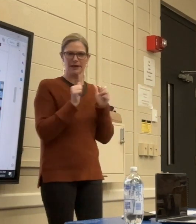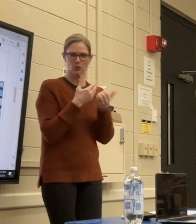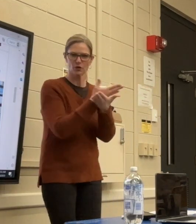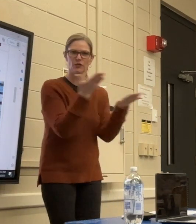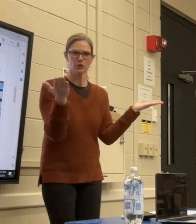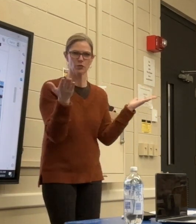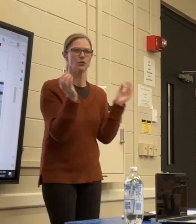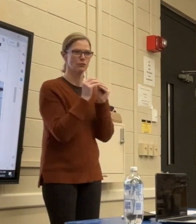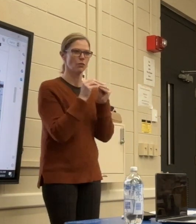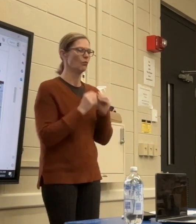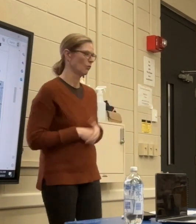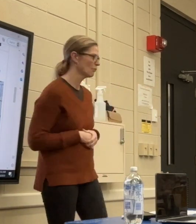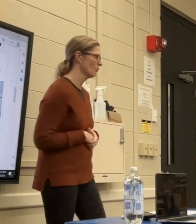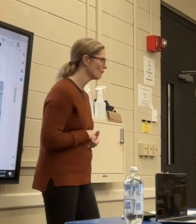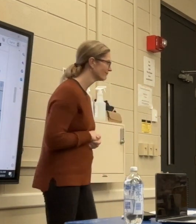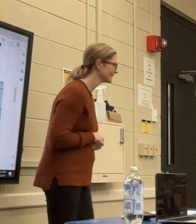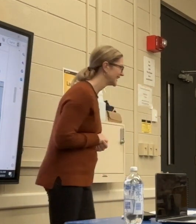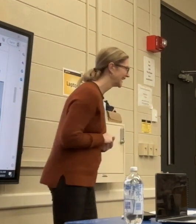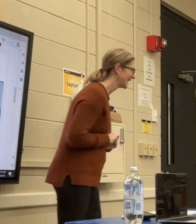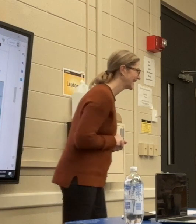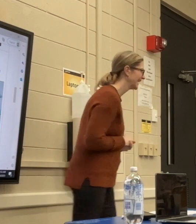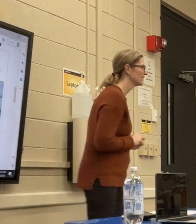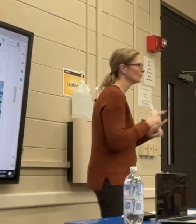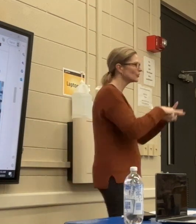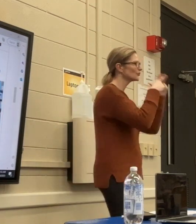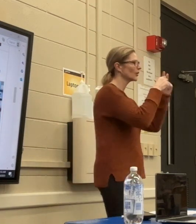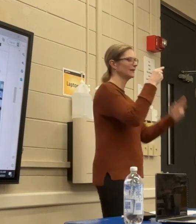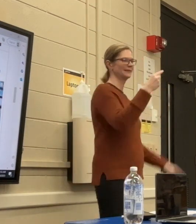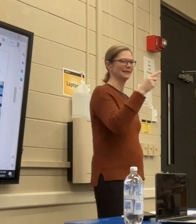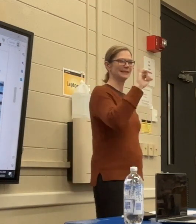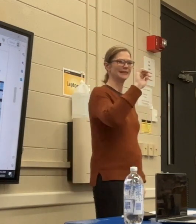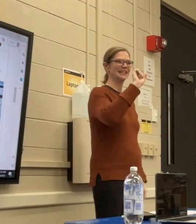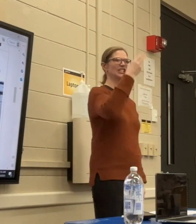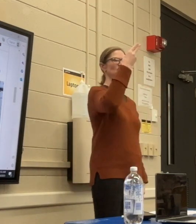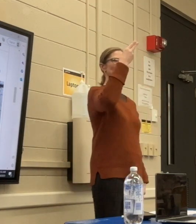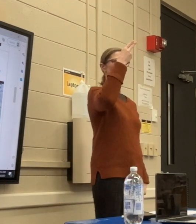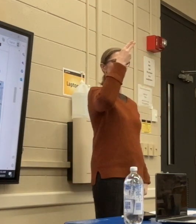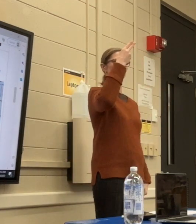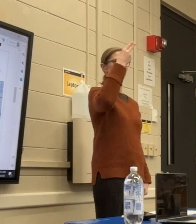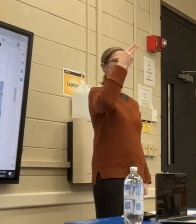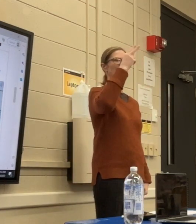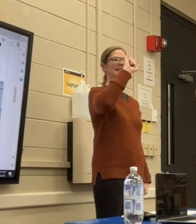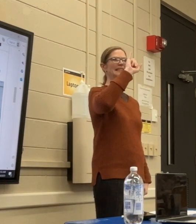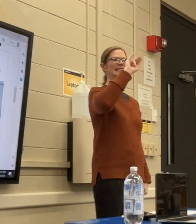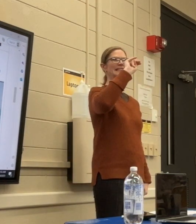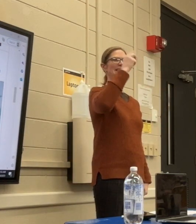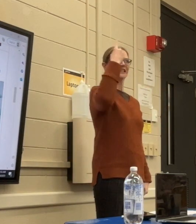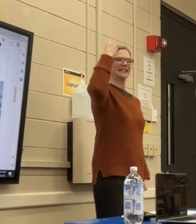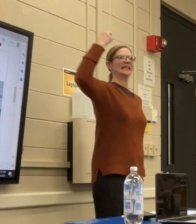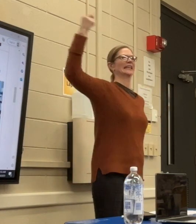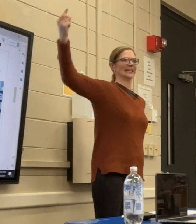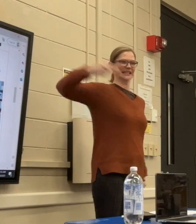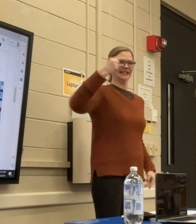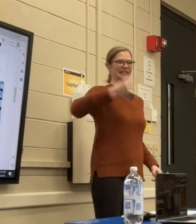And next week, I'd also like to discuss the play more in depth. We're gonna start with Gish, that